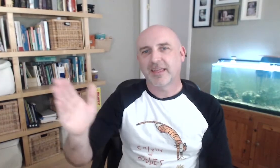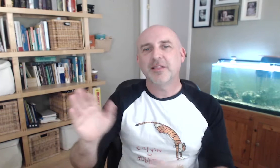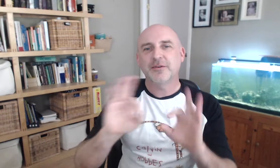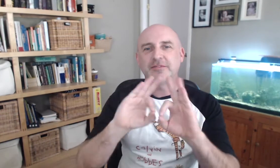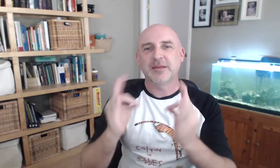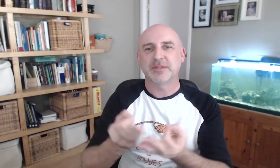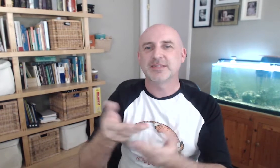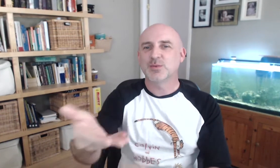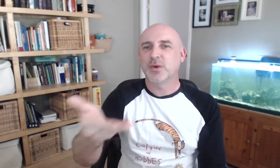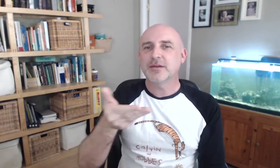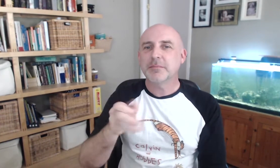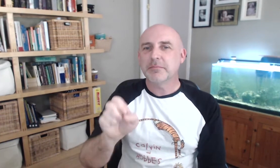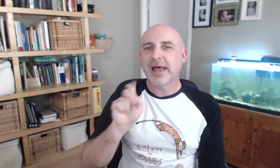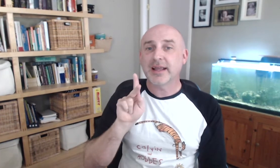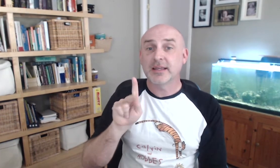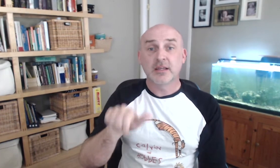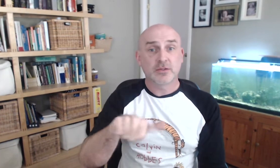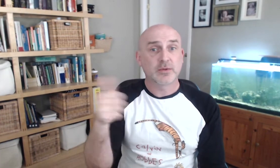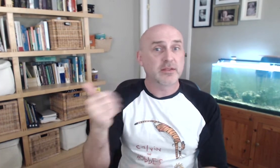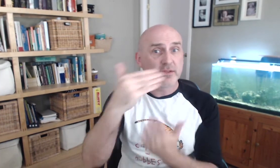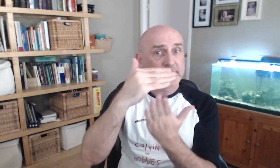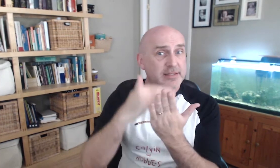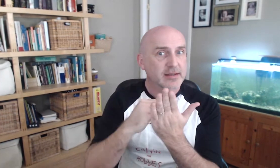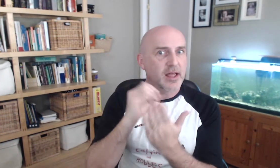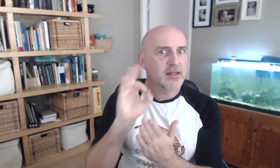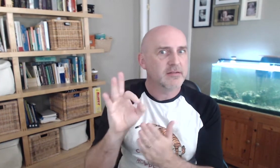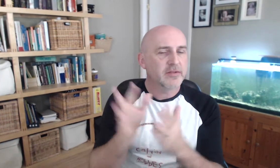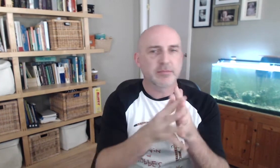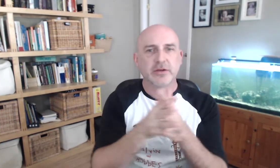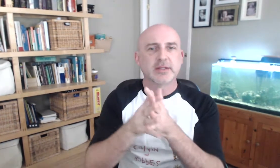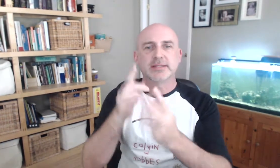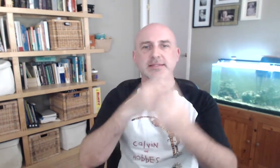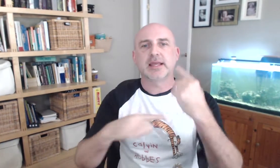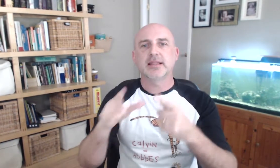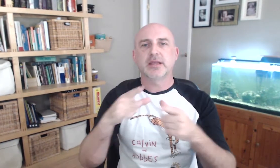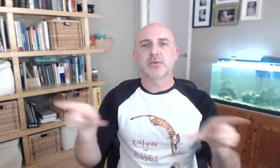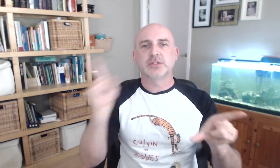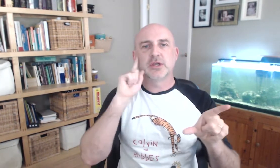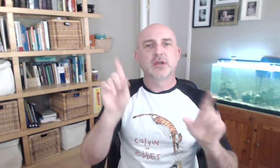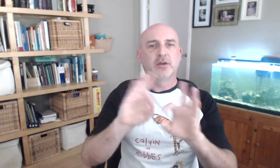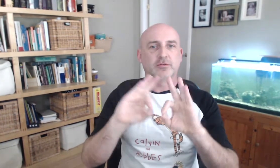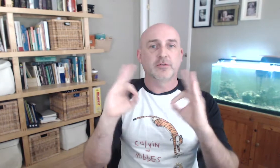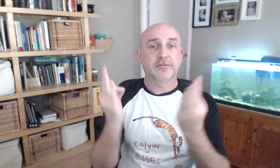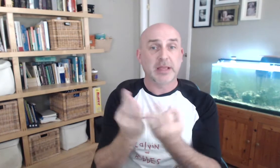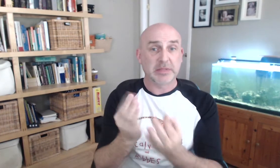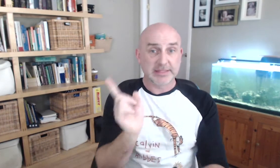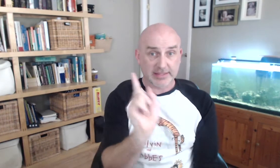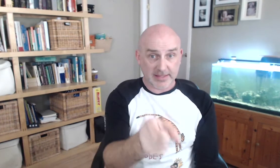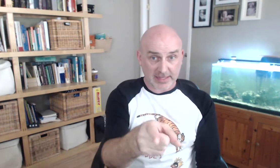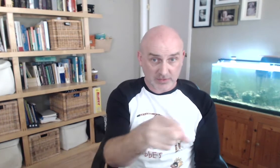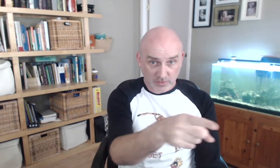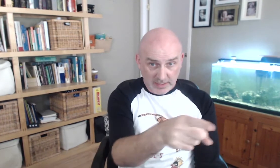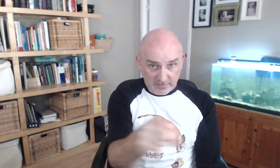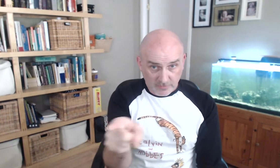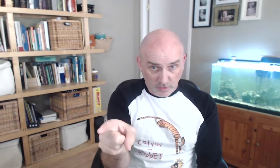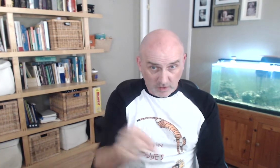Hello families, welcome back to another lesson of American Sign Language for families. That's right, for all of